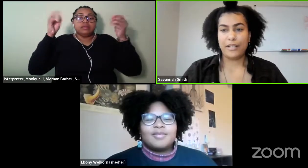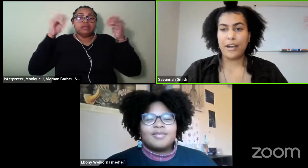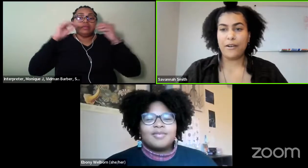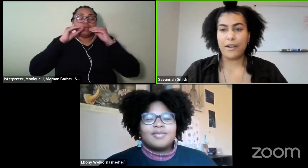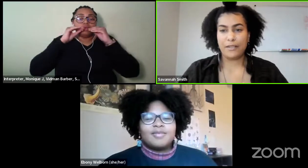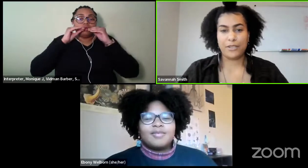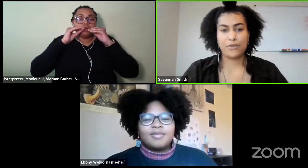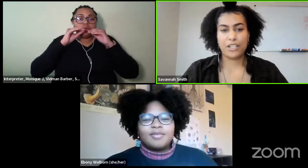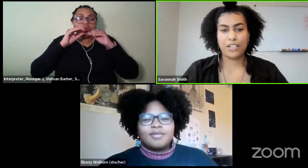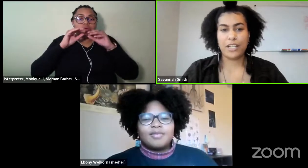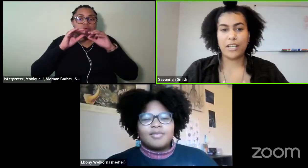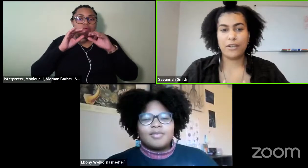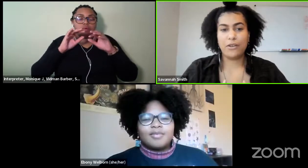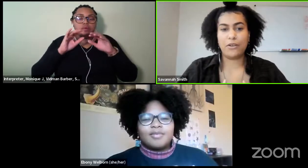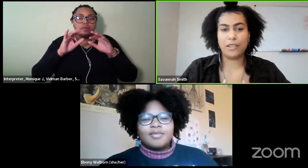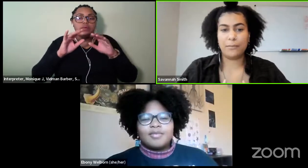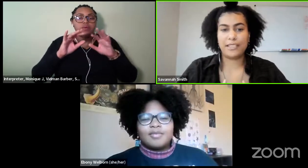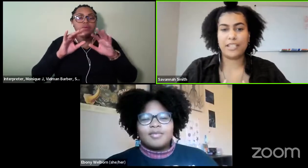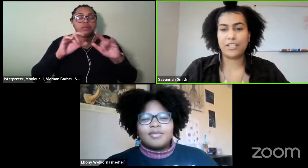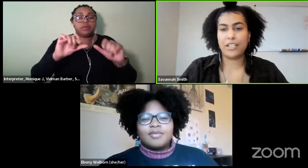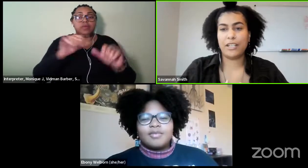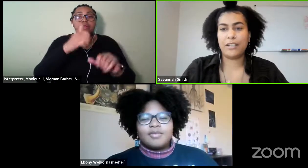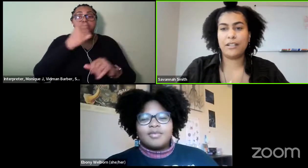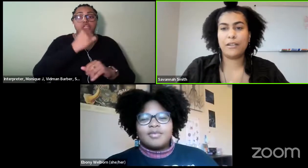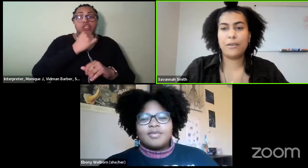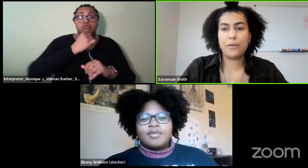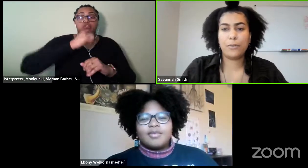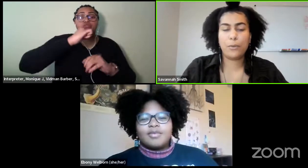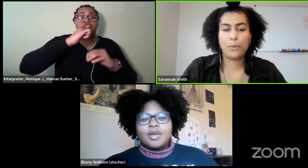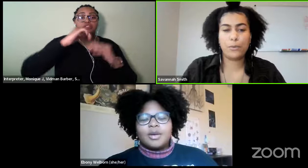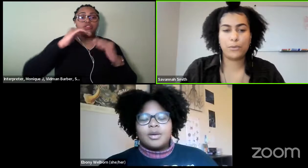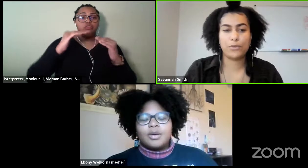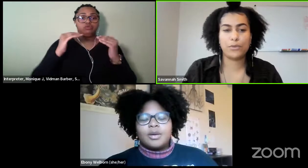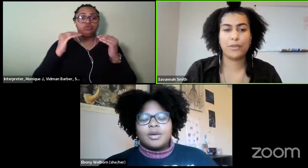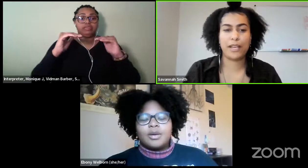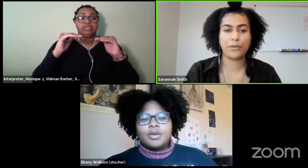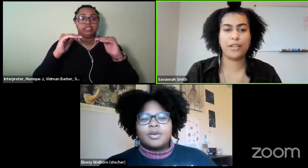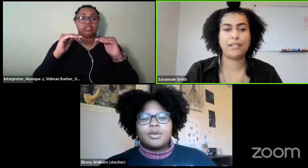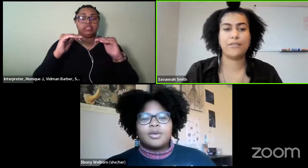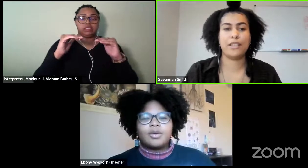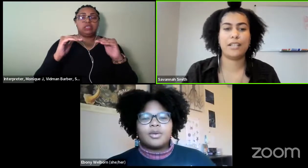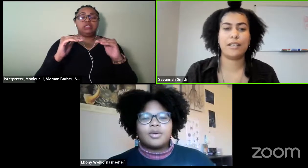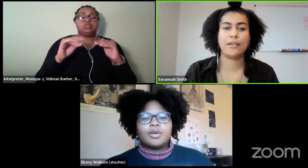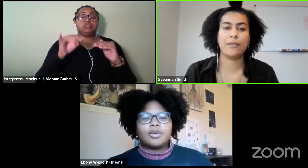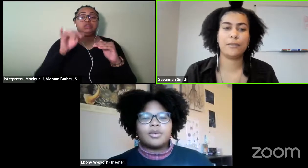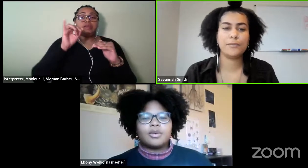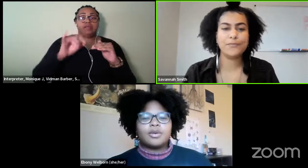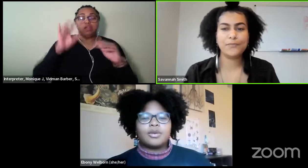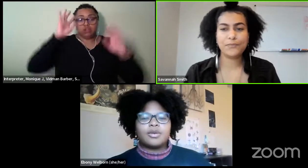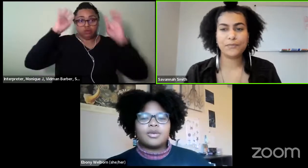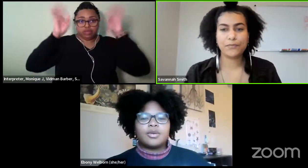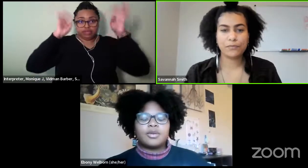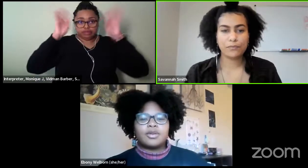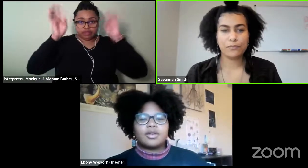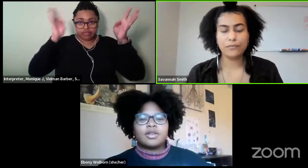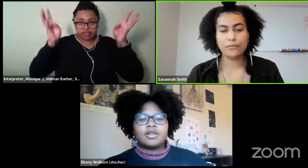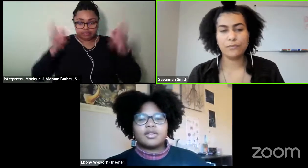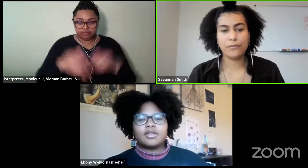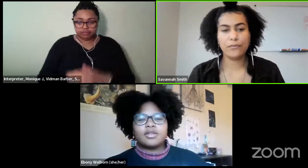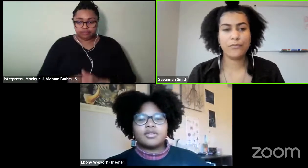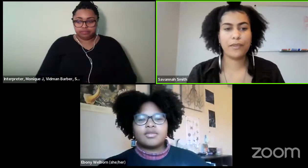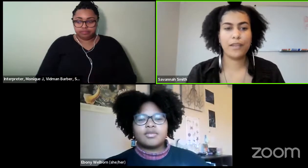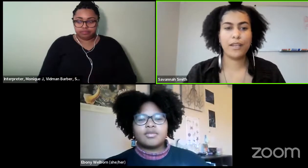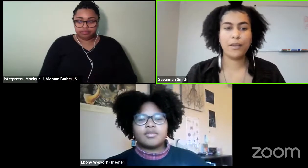And breathe out any restriction or limitation to that creativity.